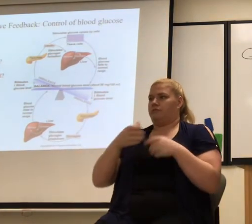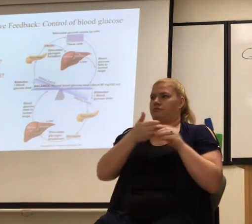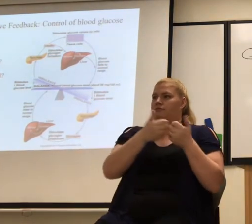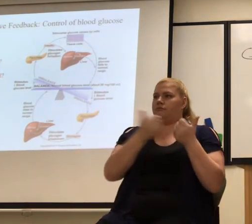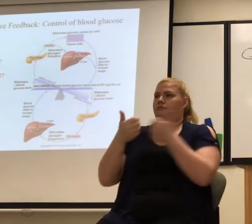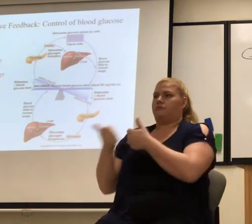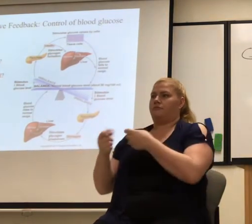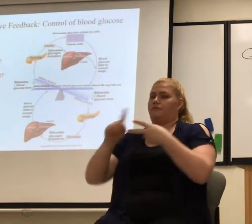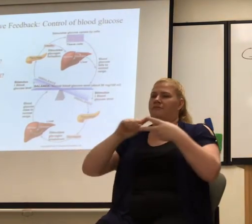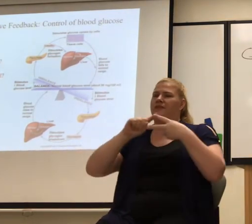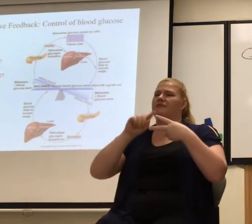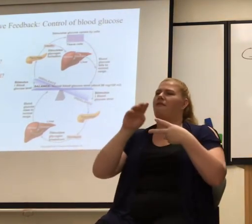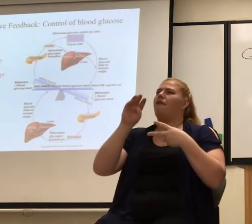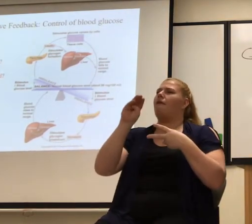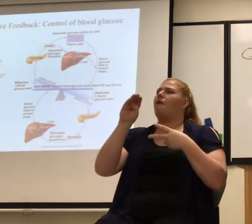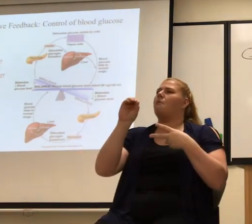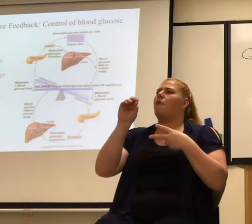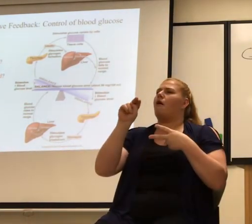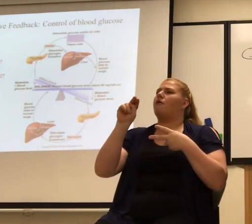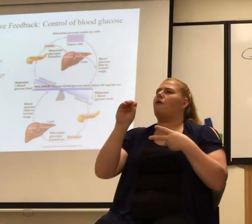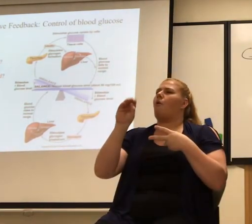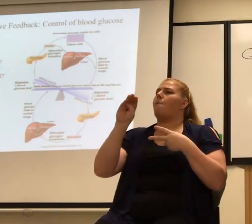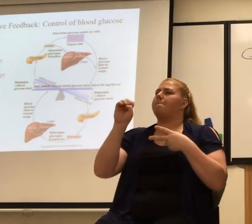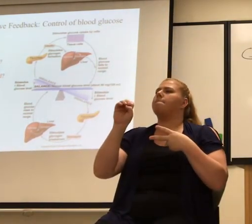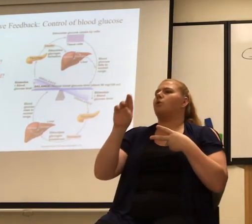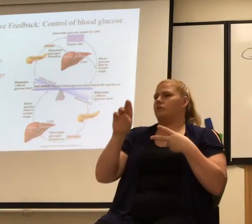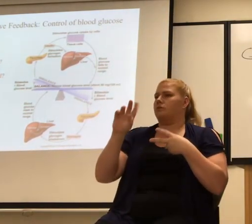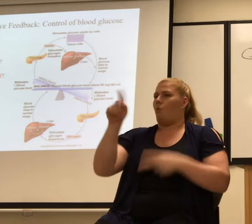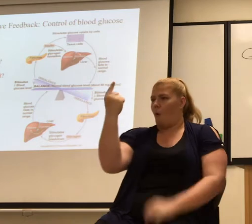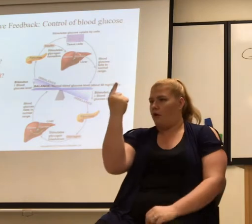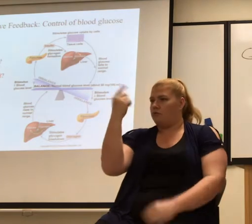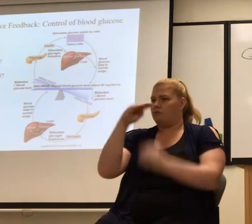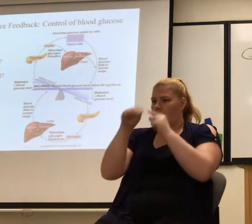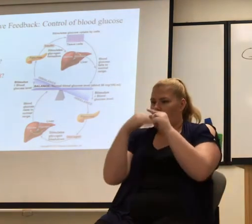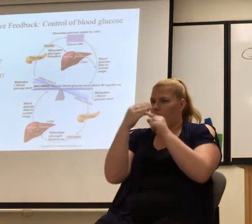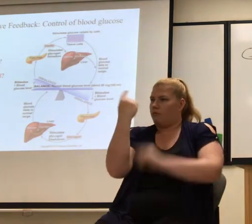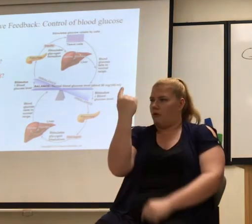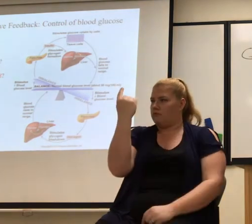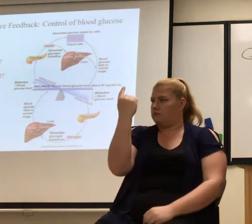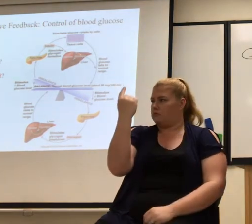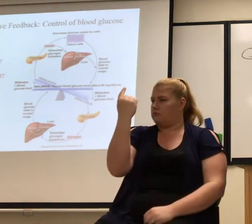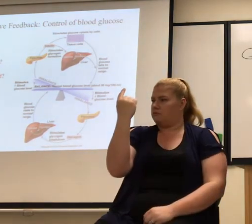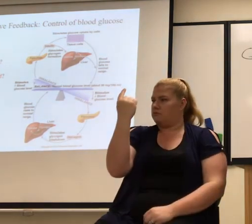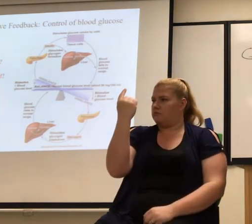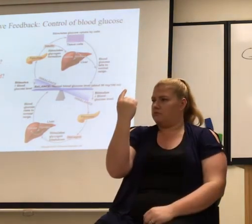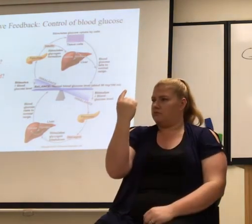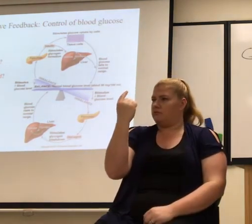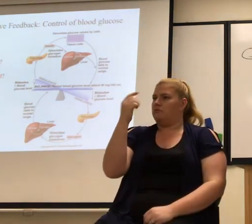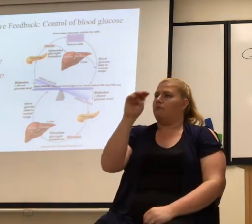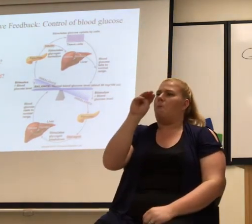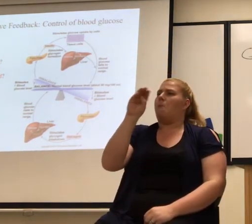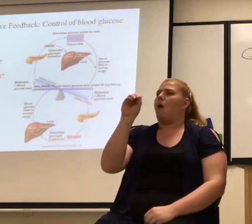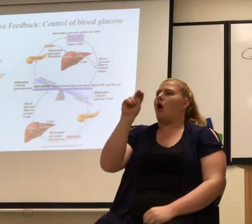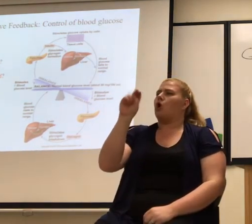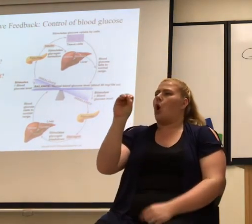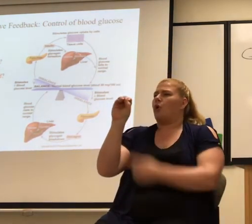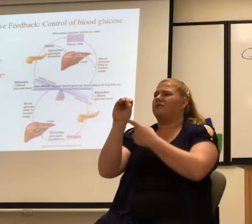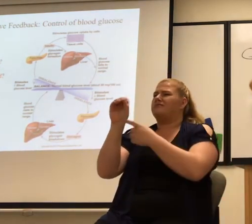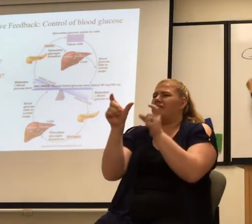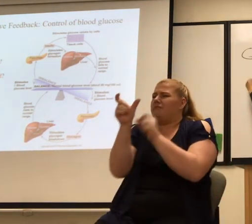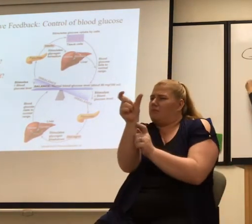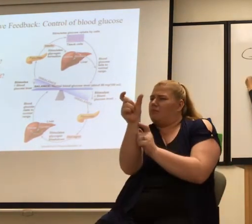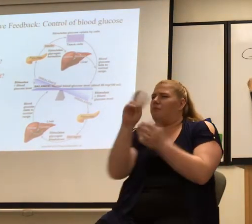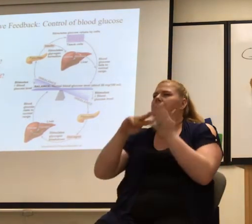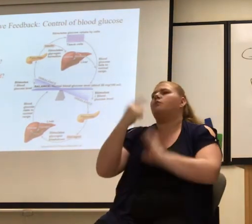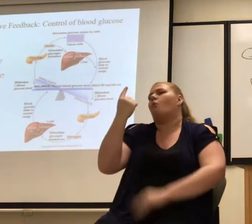Glucose is a monomer. That's glucose. It's one molecule or monomer. It's a